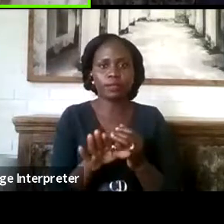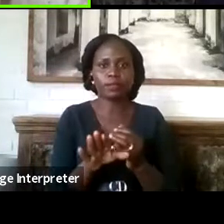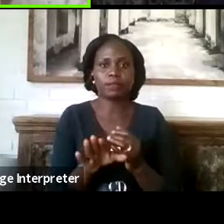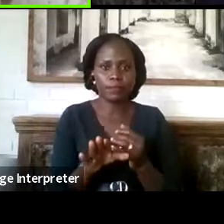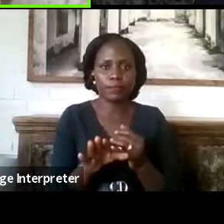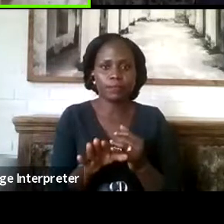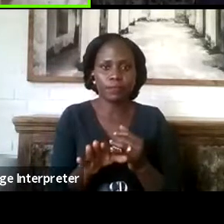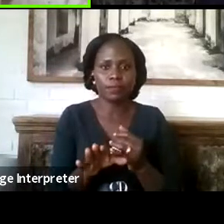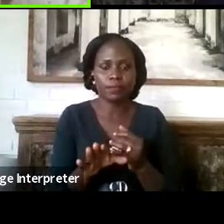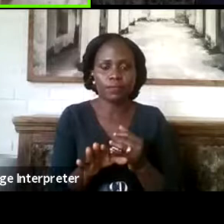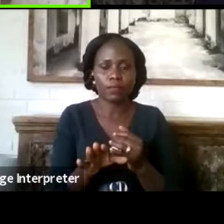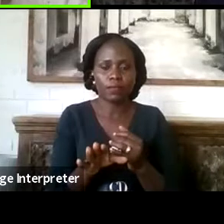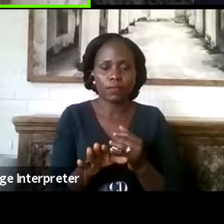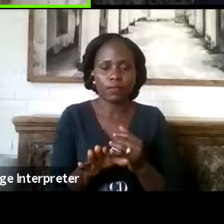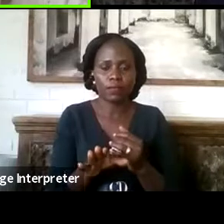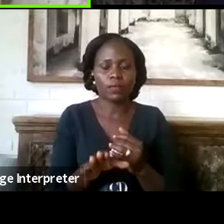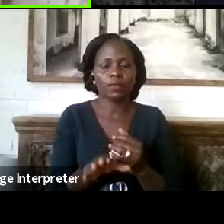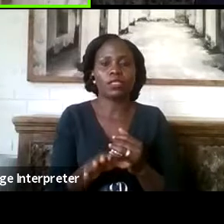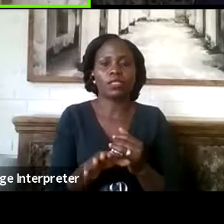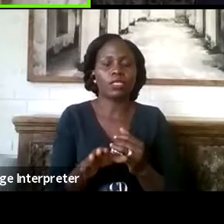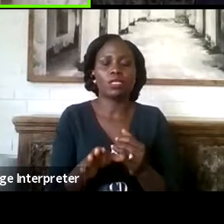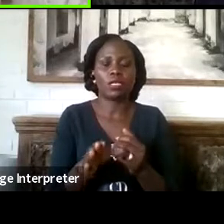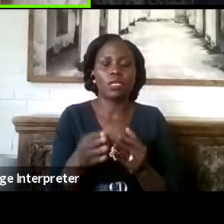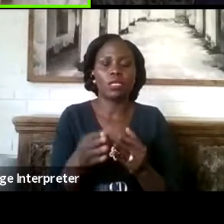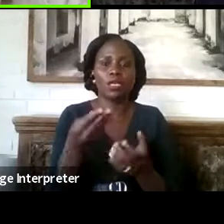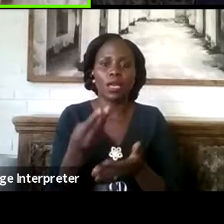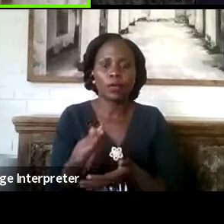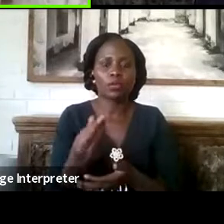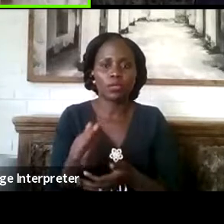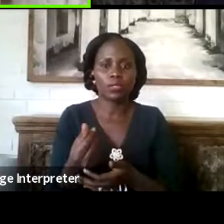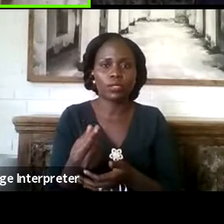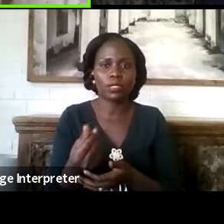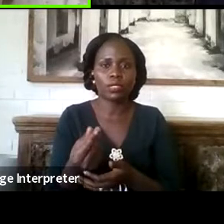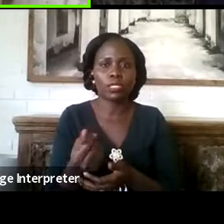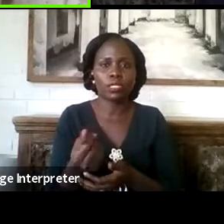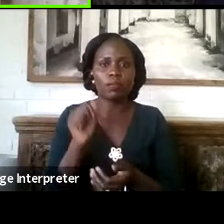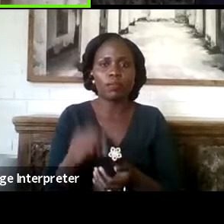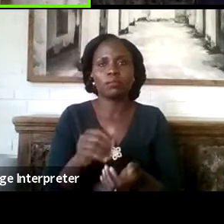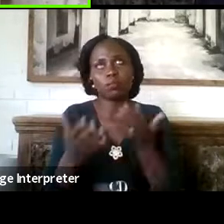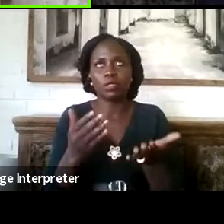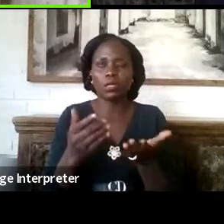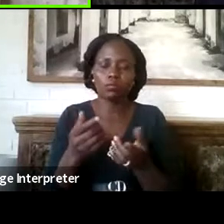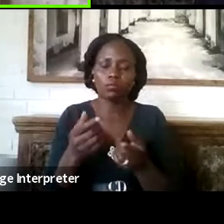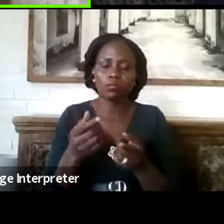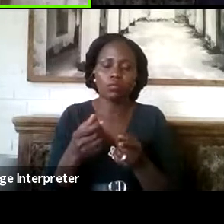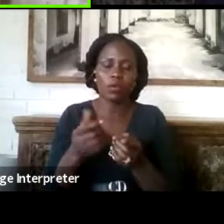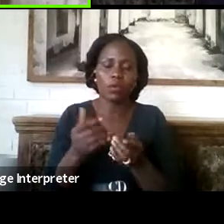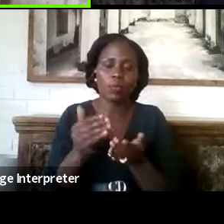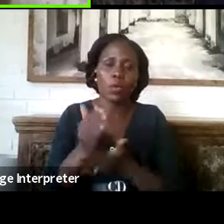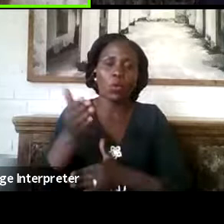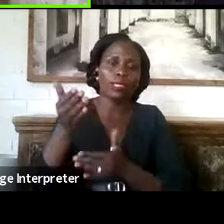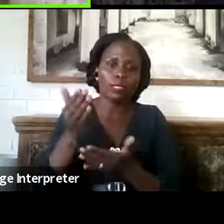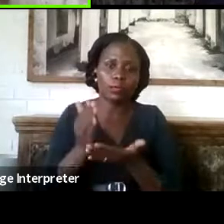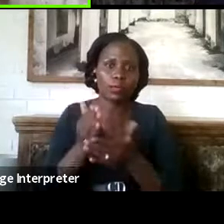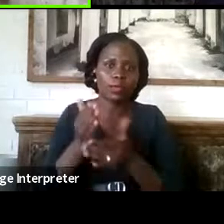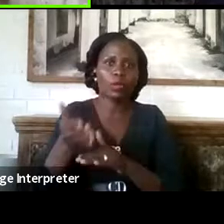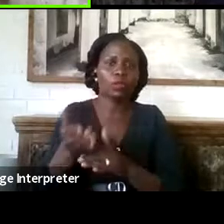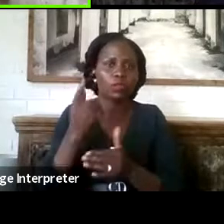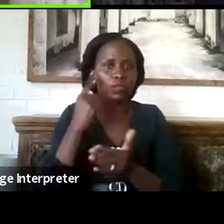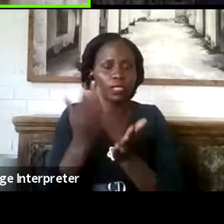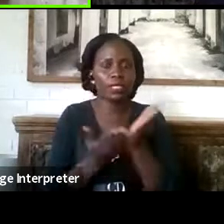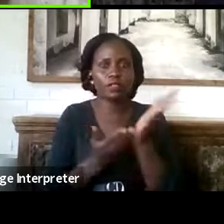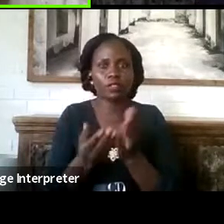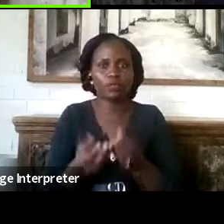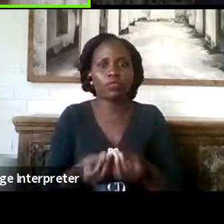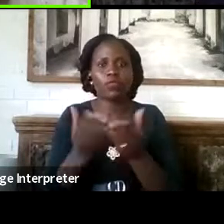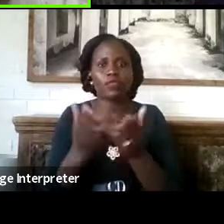the costs might go a little bit beyond the capacity of the service providers. We are also